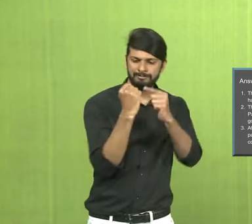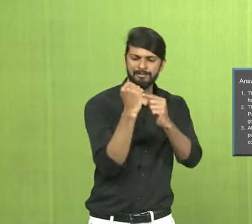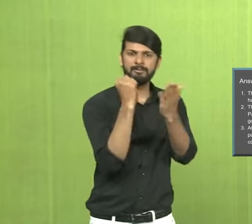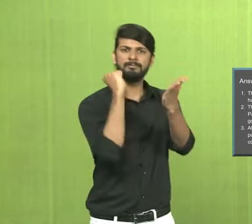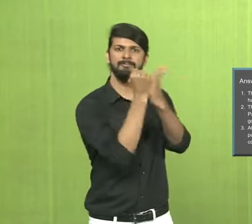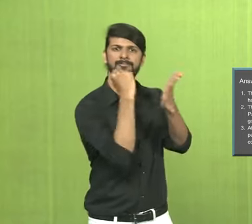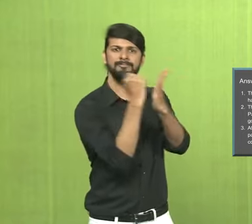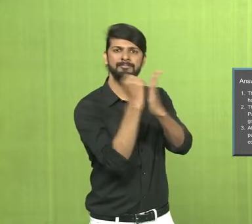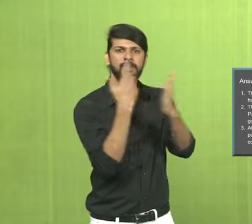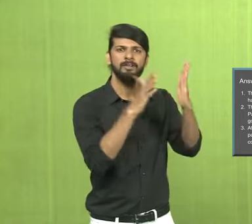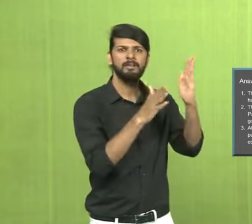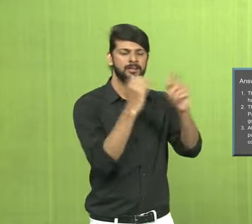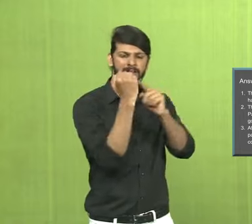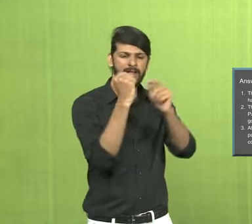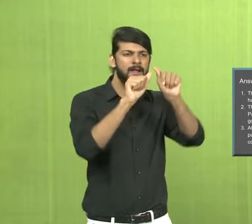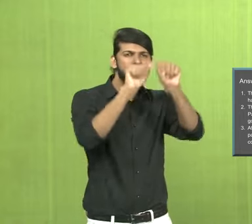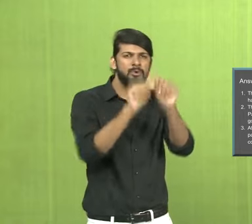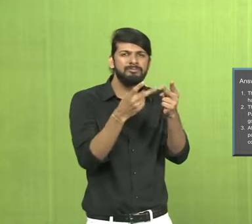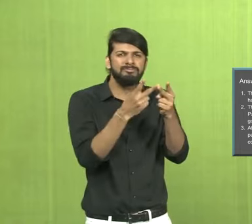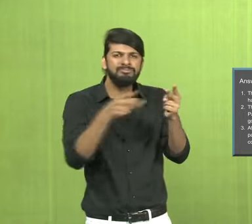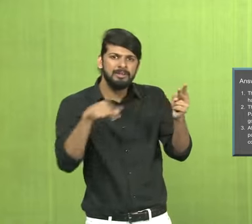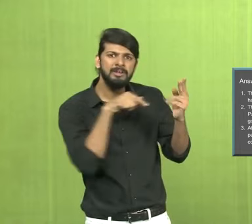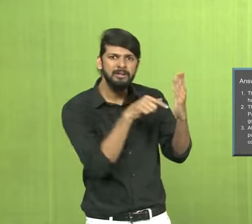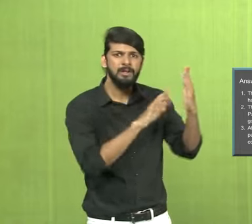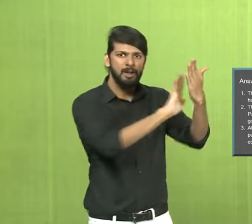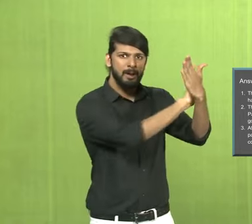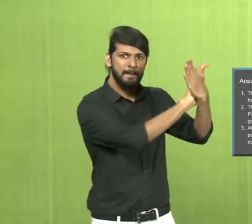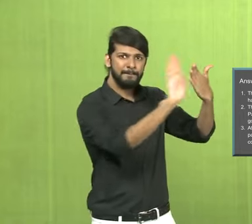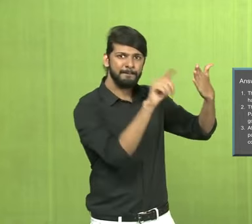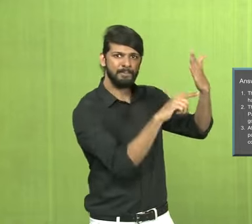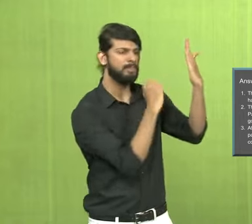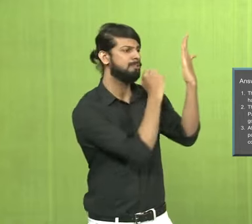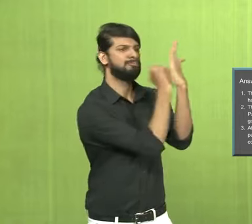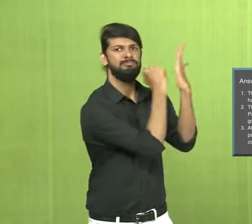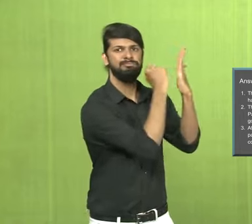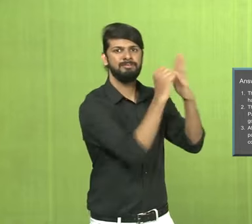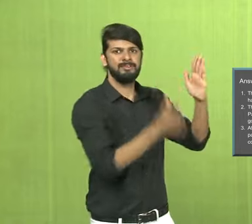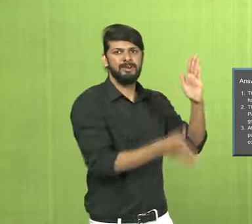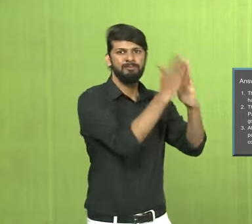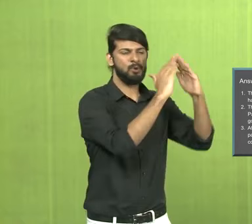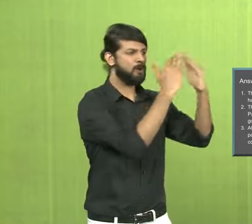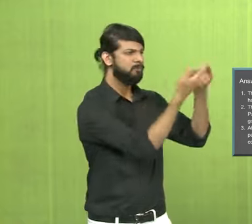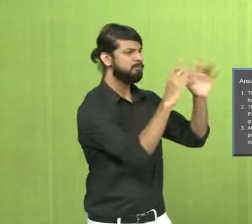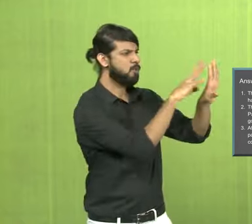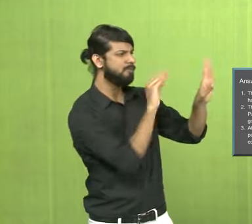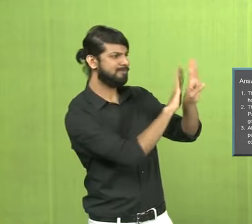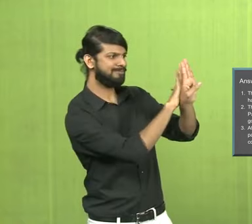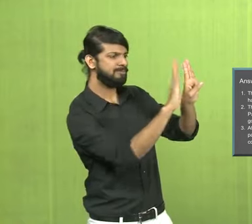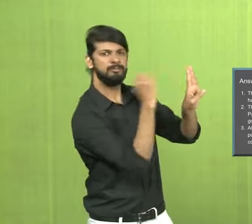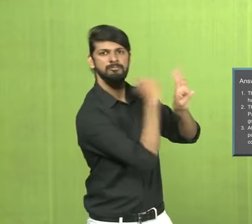use the paisley or the fist, closed hand fist shape or the pattern on the outer wall of the